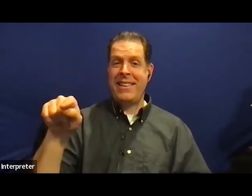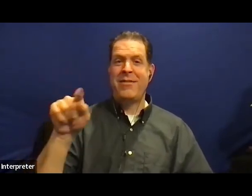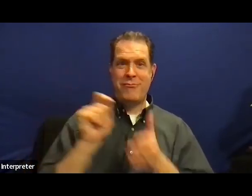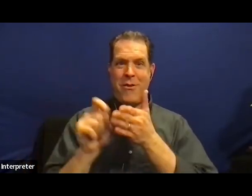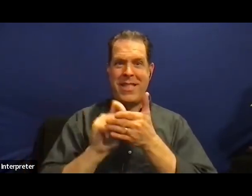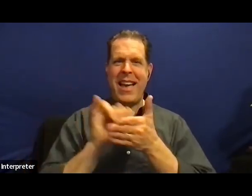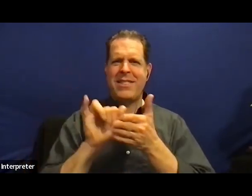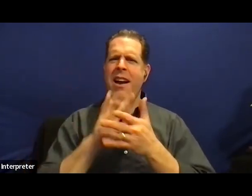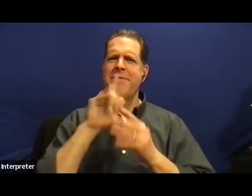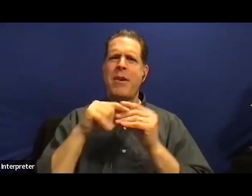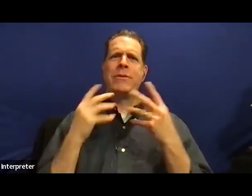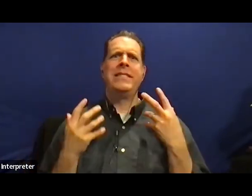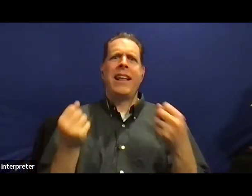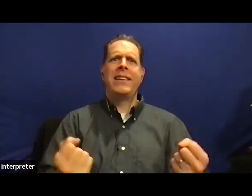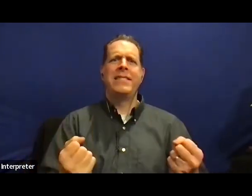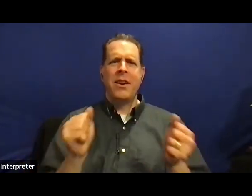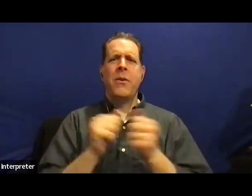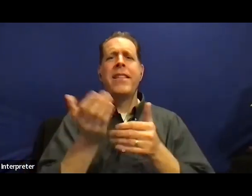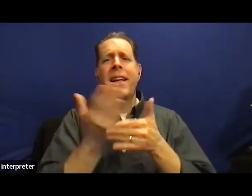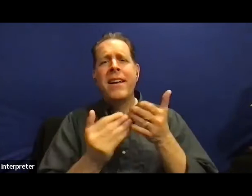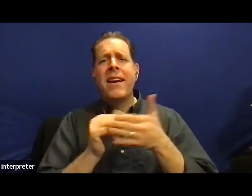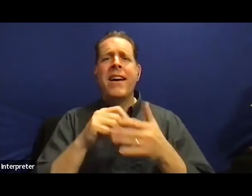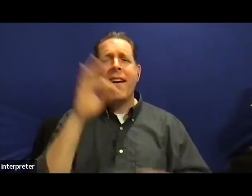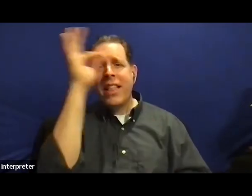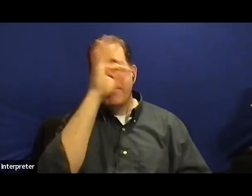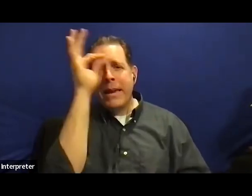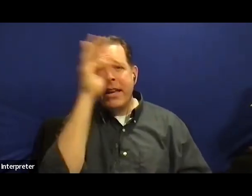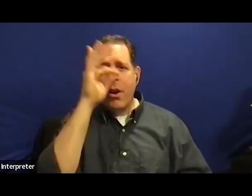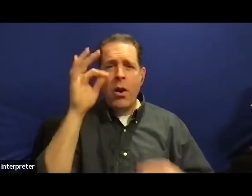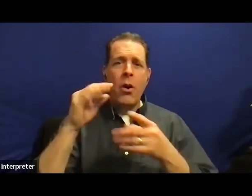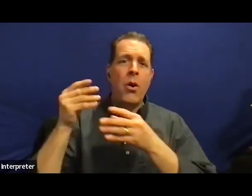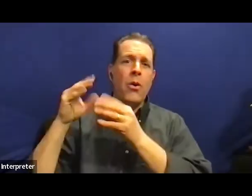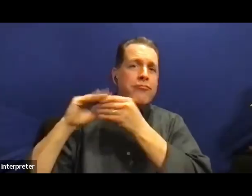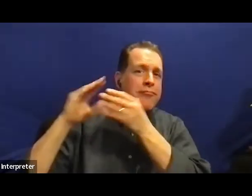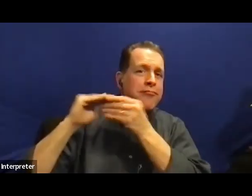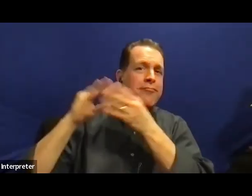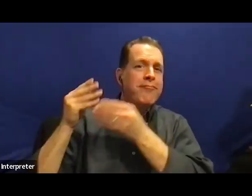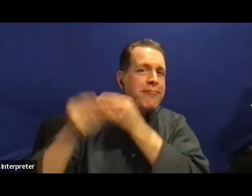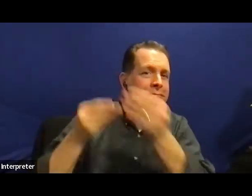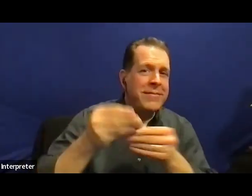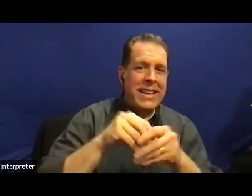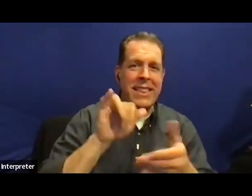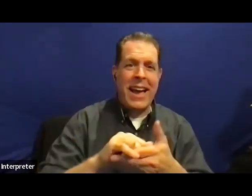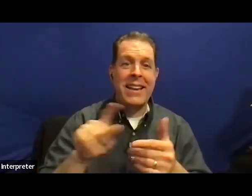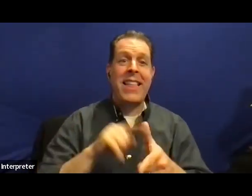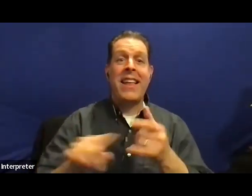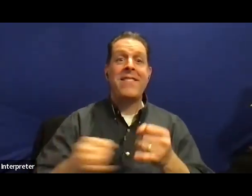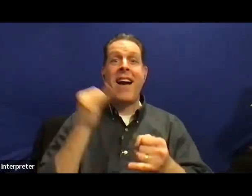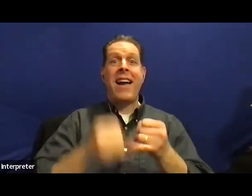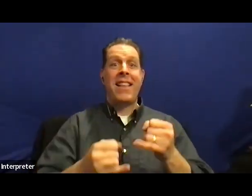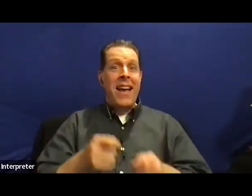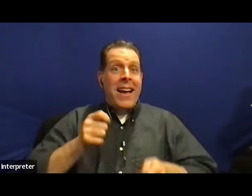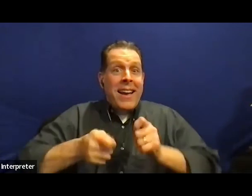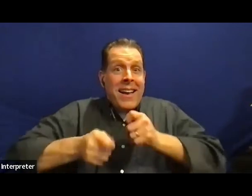resiliency with elements of Filipino folklore woven throughout. And finally, if I can get that drum